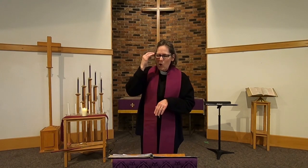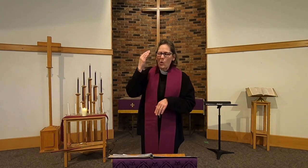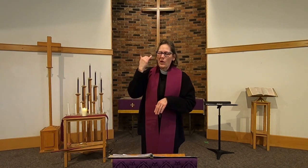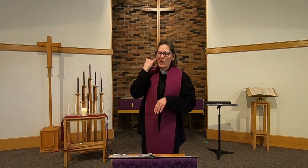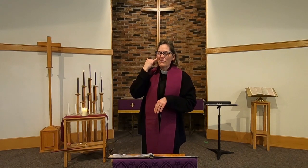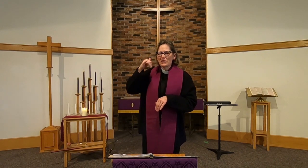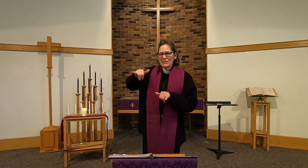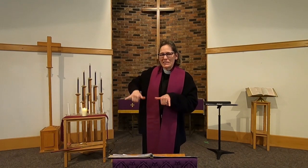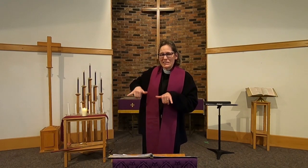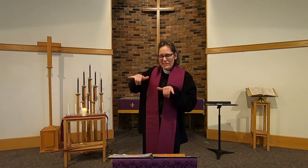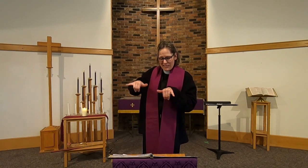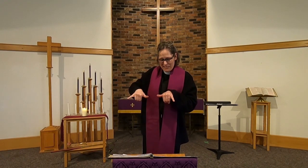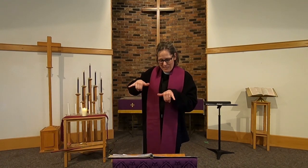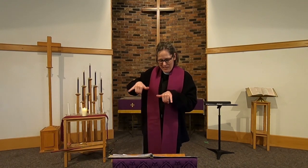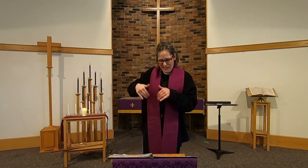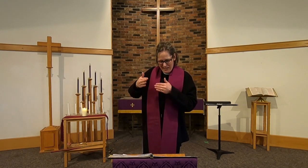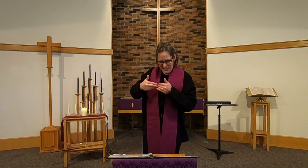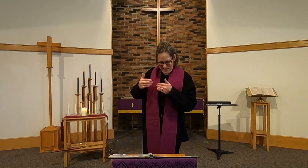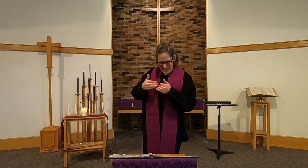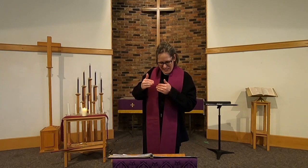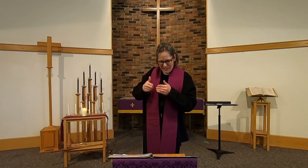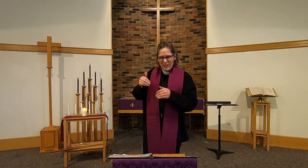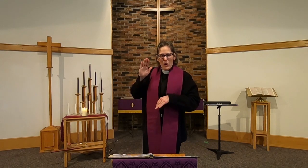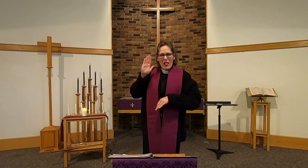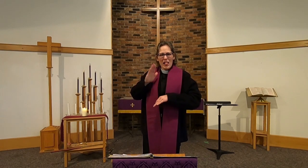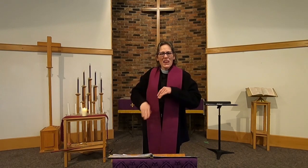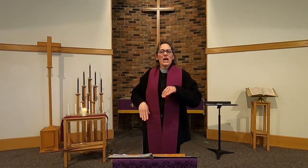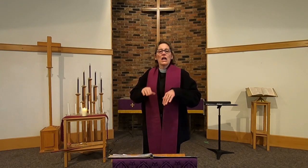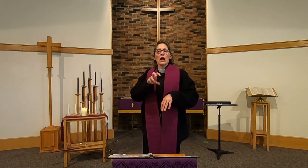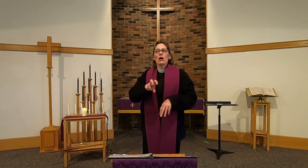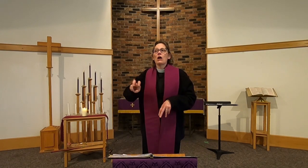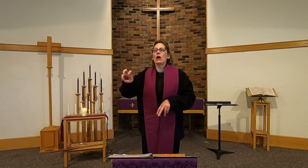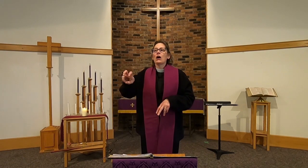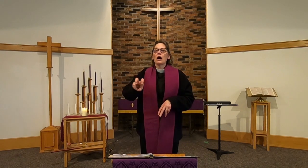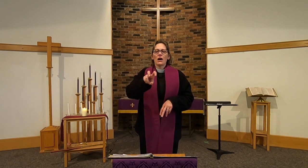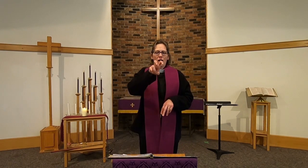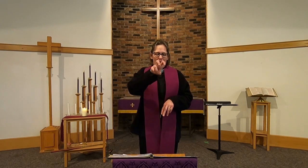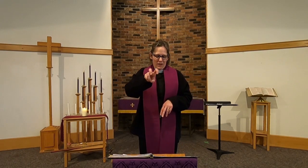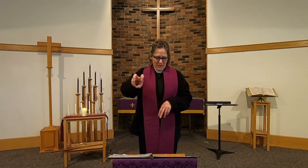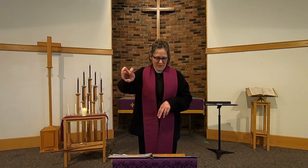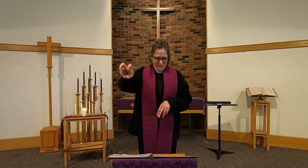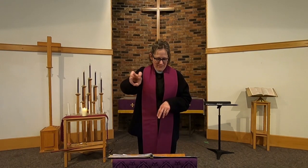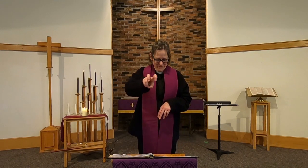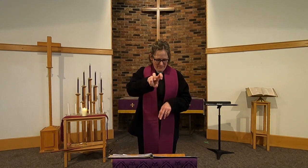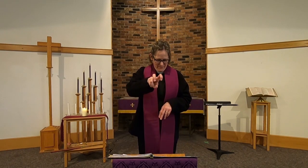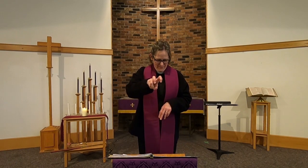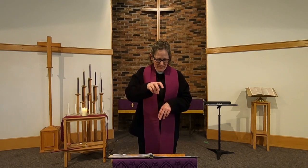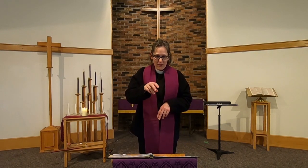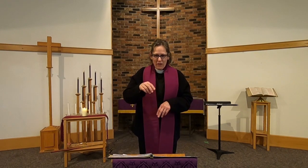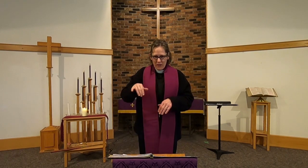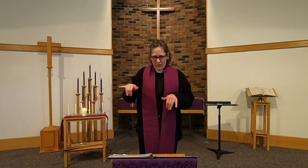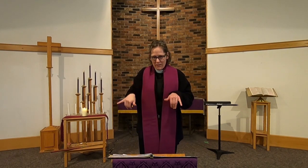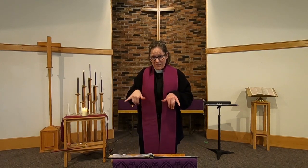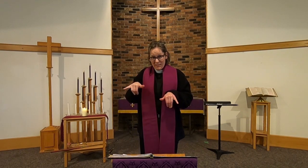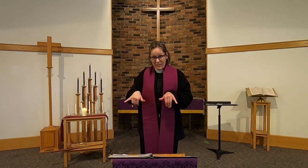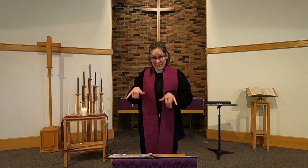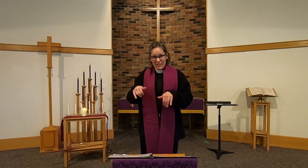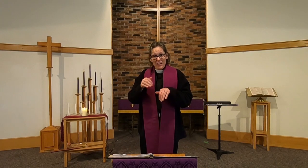ready. It would be easier to stay in our safety and comfort zone.